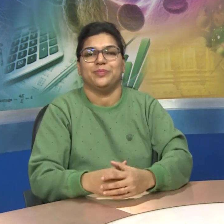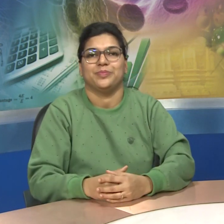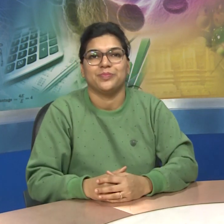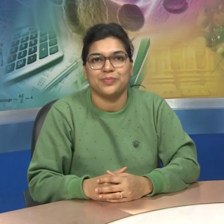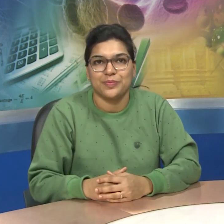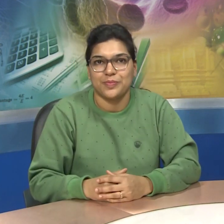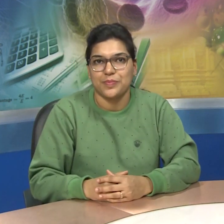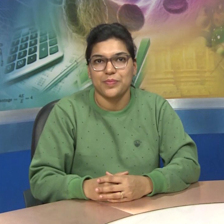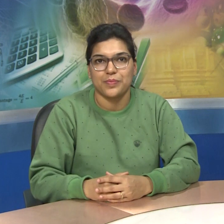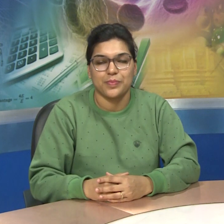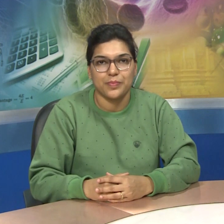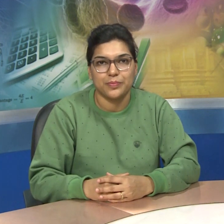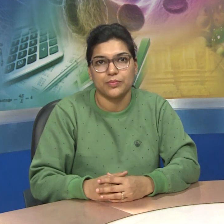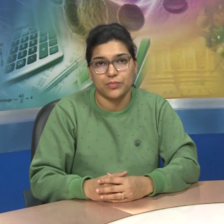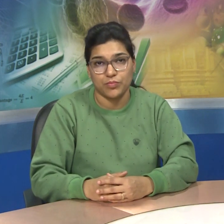we categorize them.